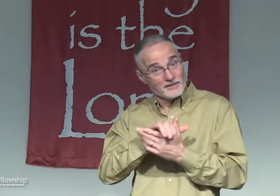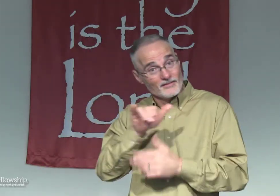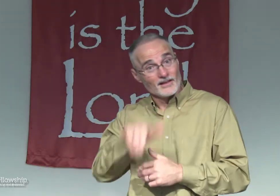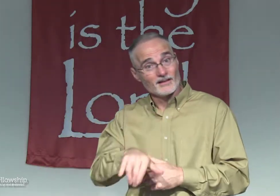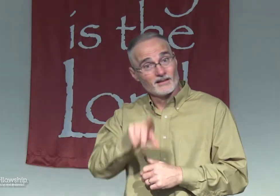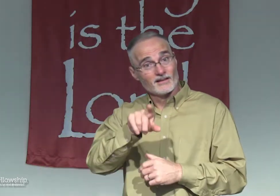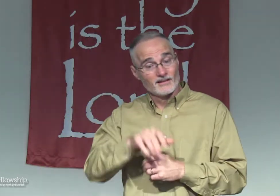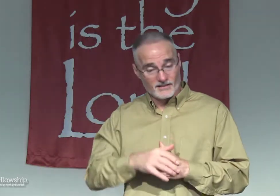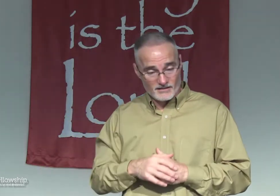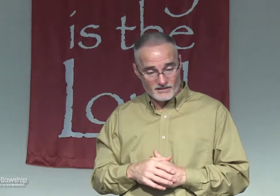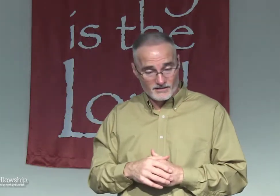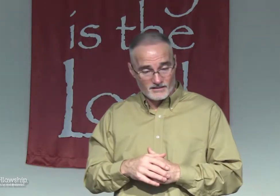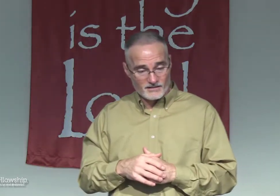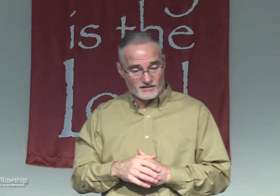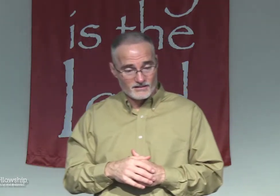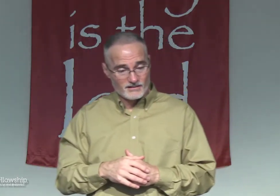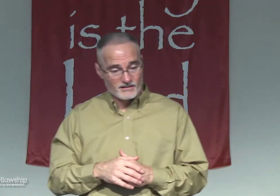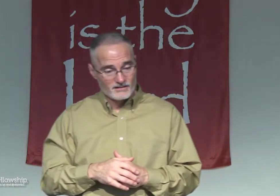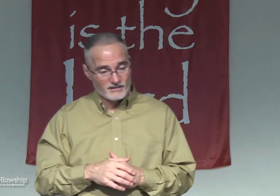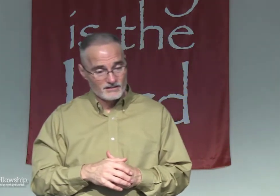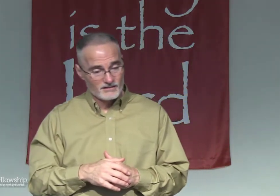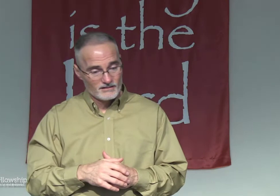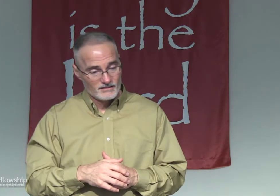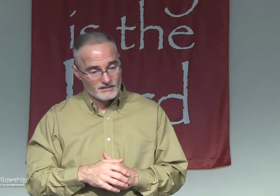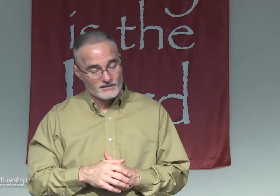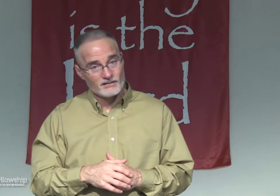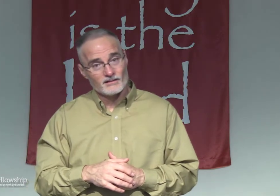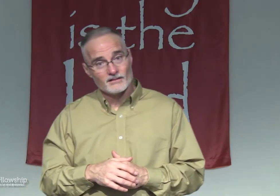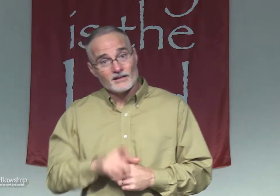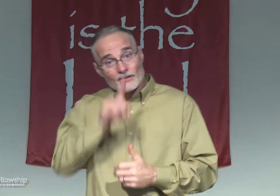That you can overcome your sin. Do you believe that?